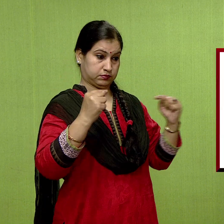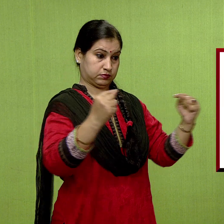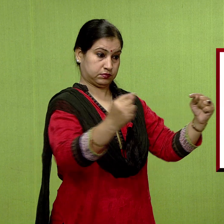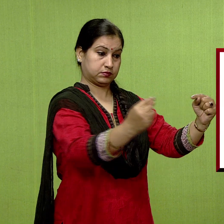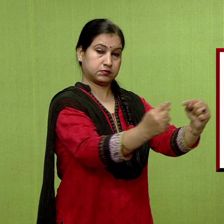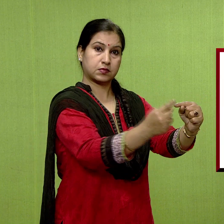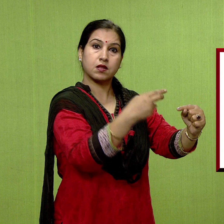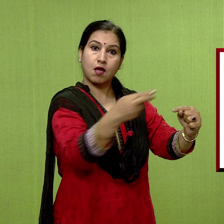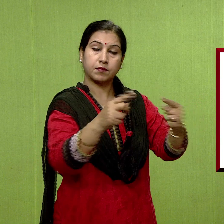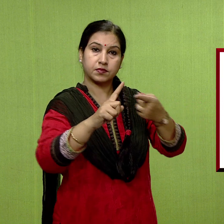the equator.